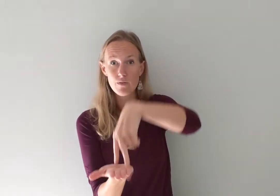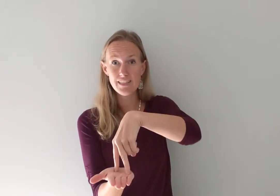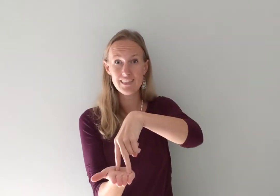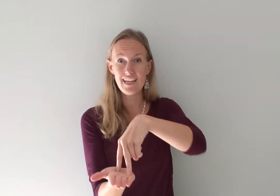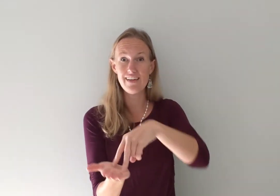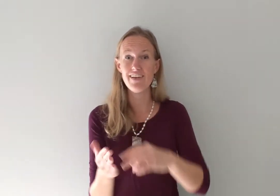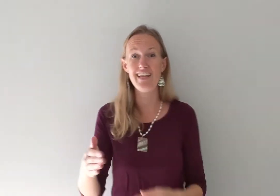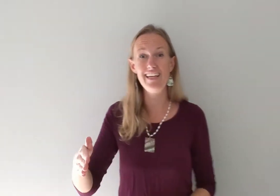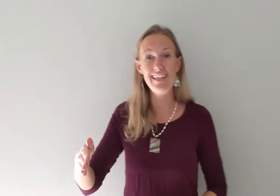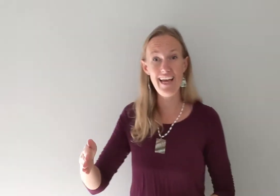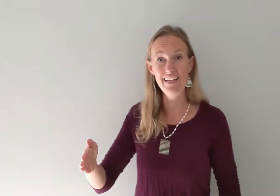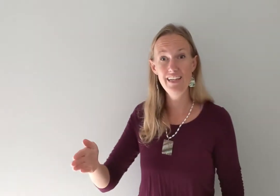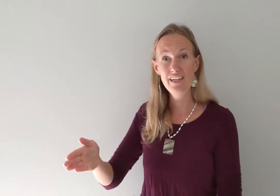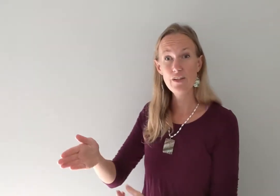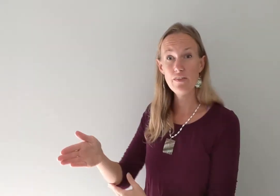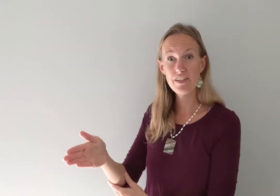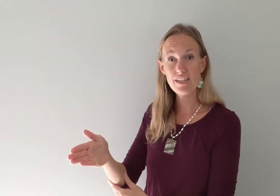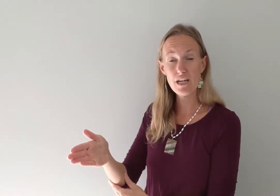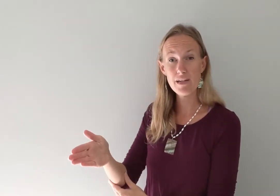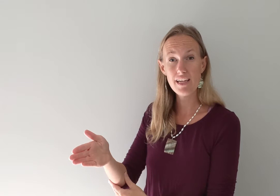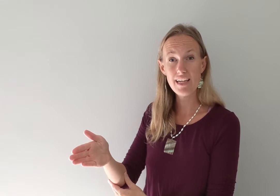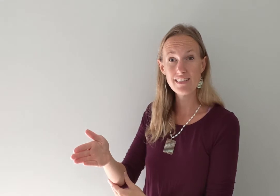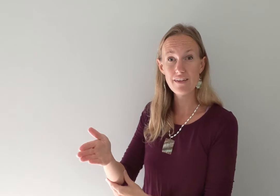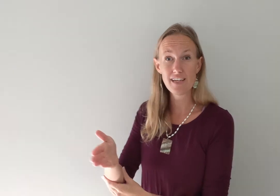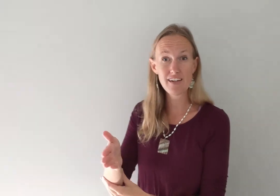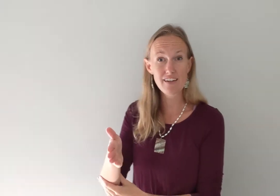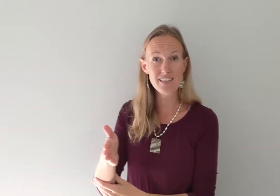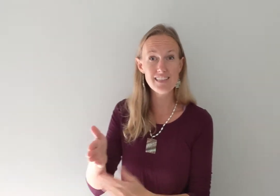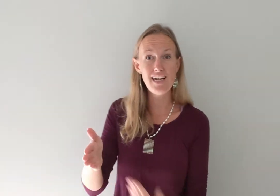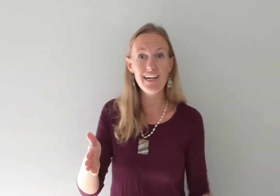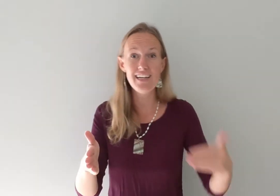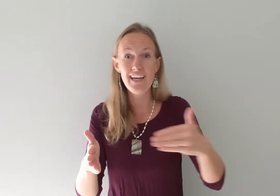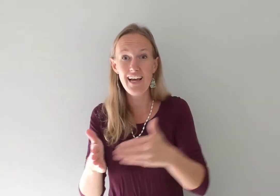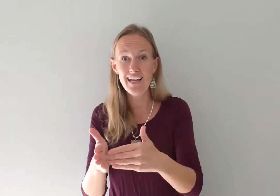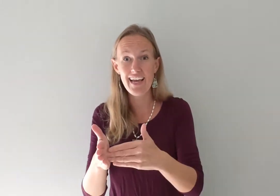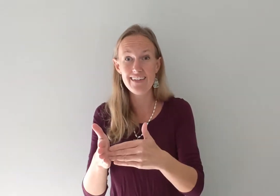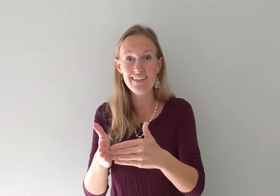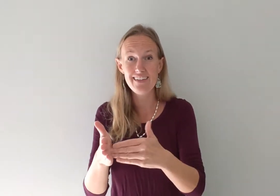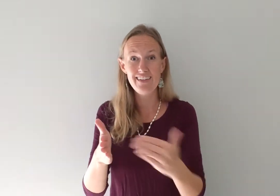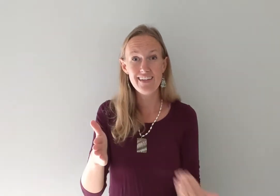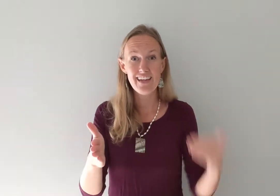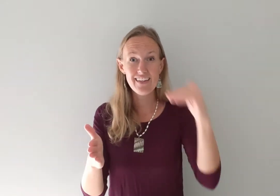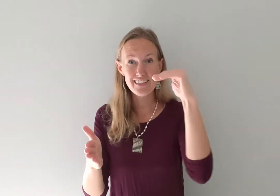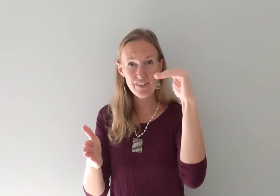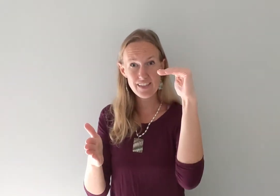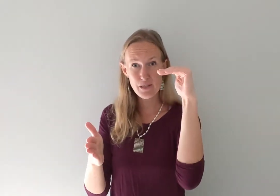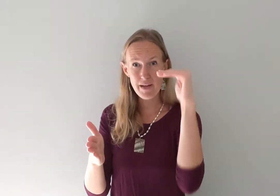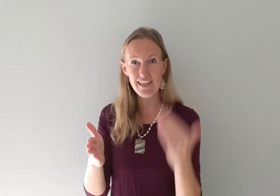Raised to life. And then again, you have your non-dominant hand out here on its side, again. Okay, these fingers are bent like